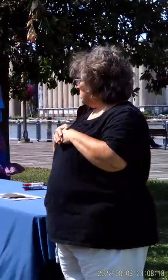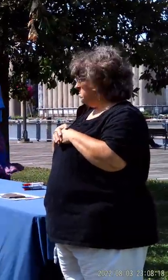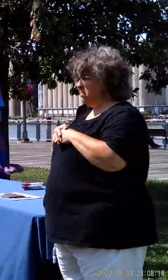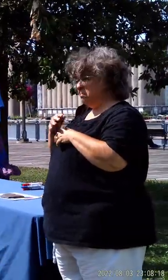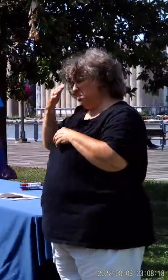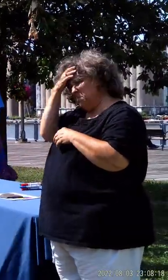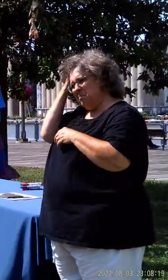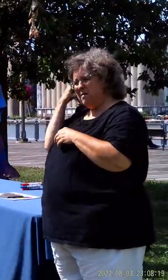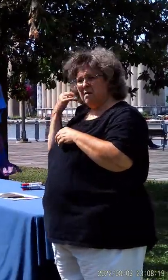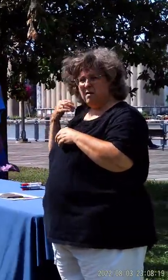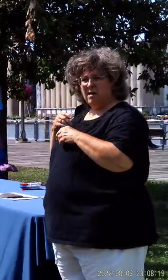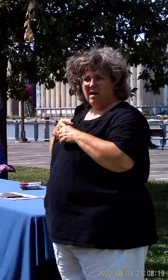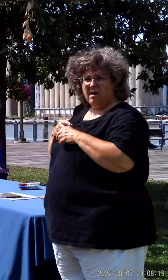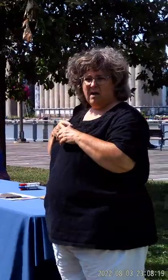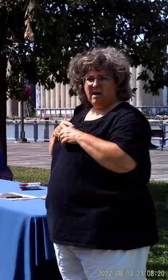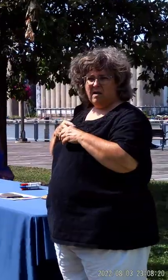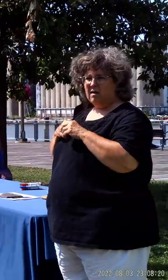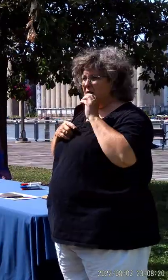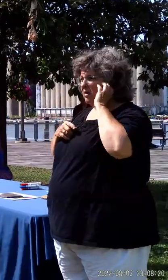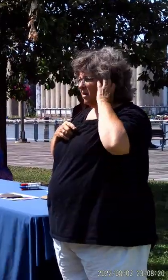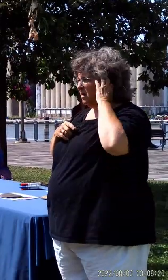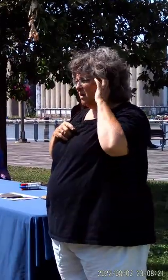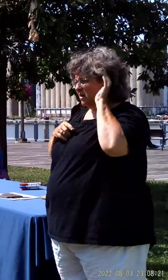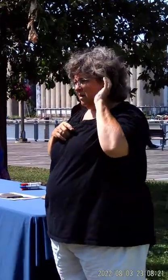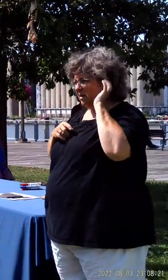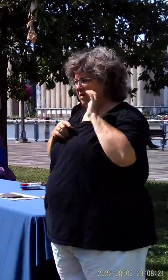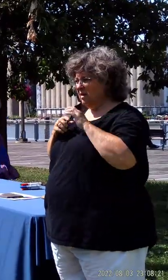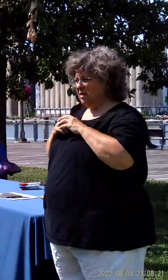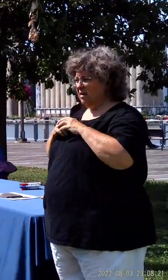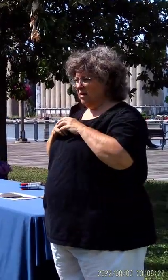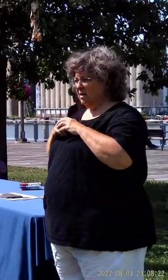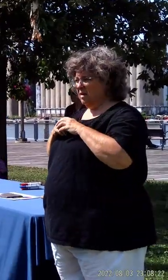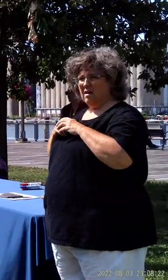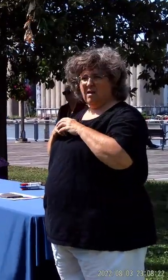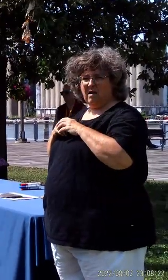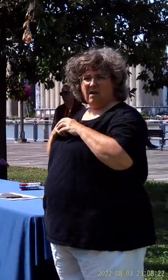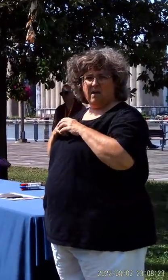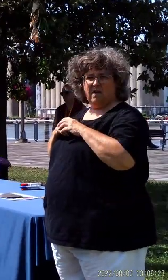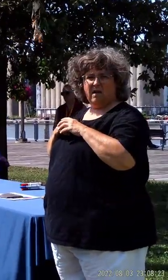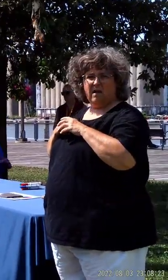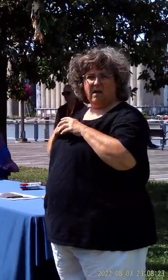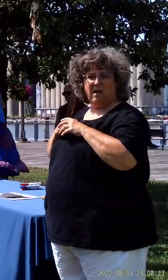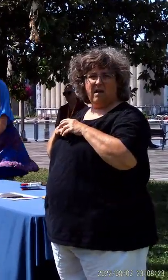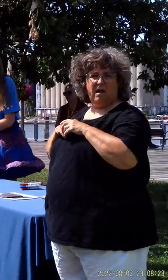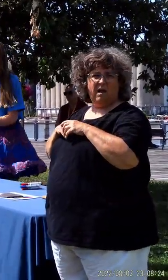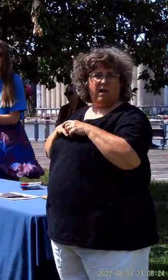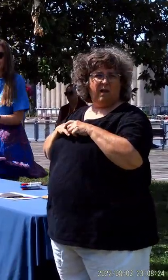anybody with the spray bottles, I think somebody's going around now.